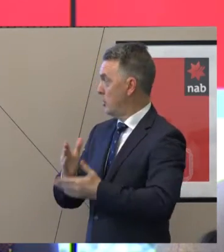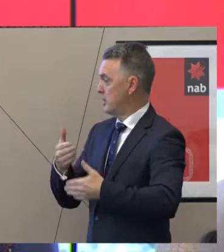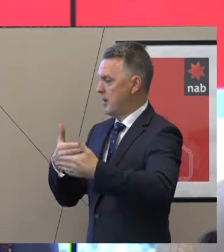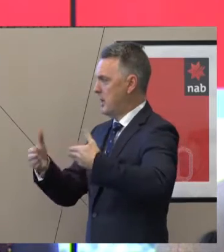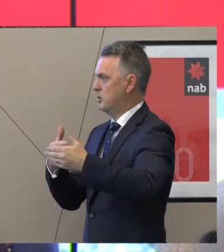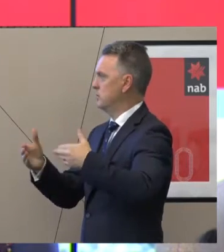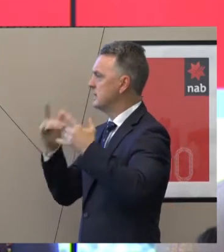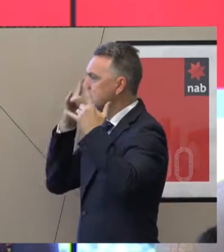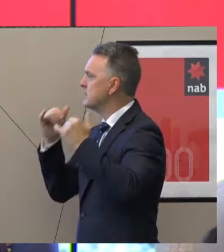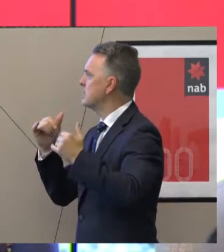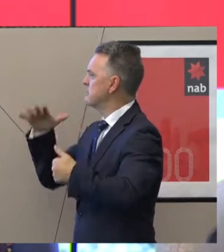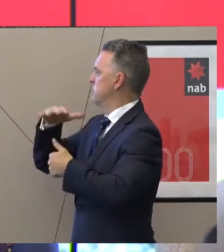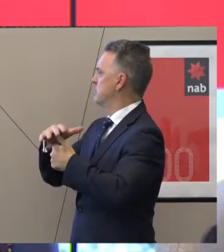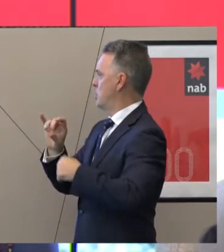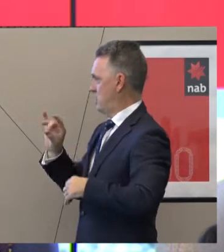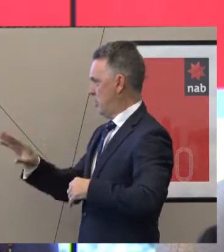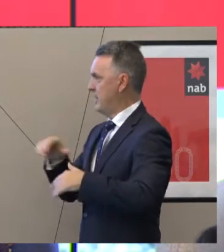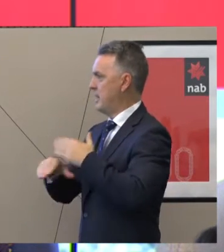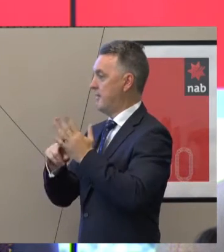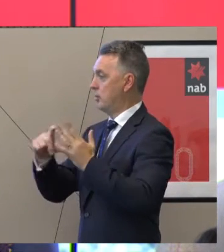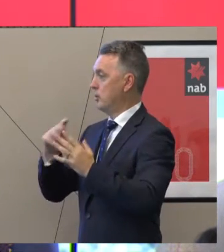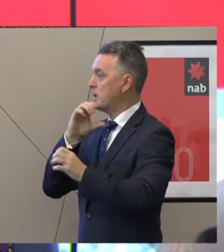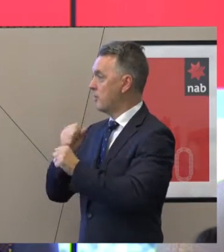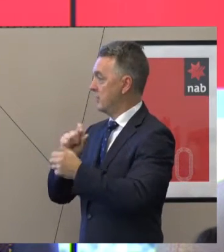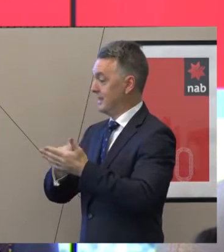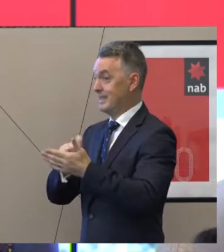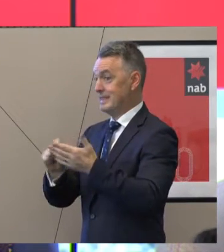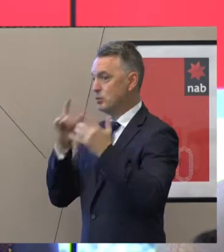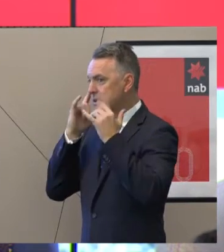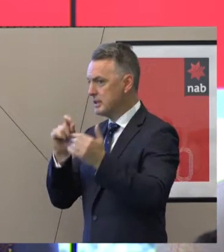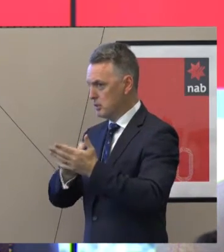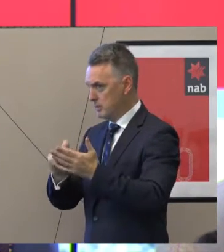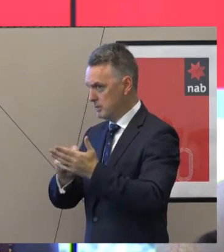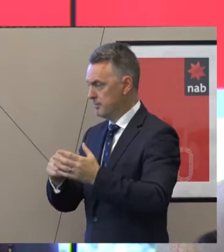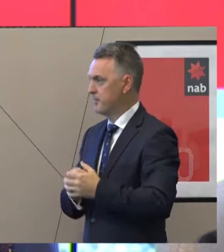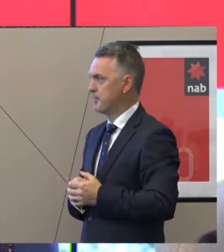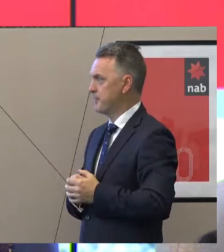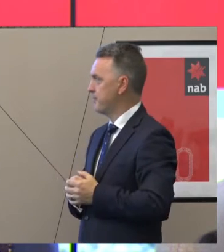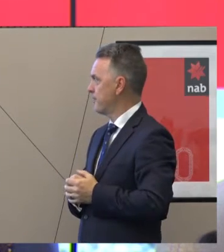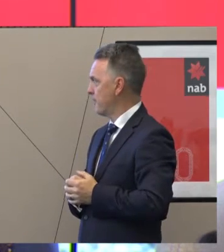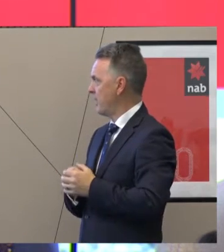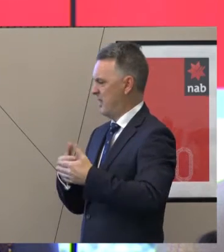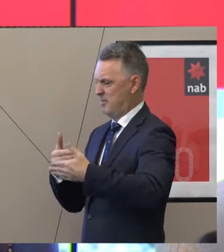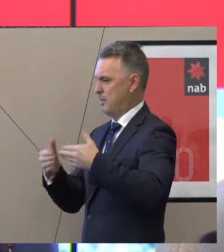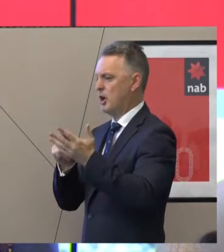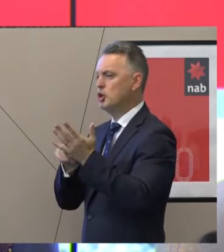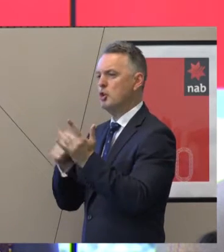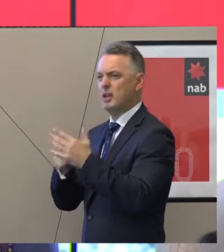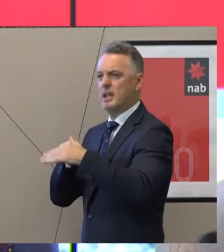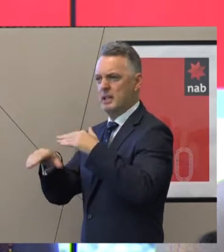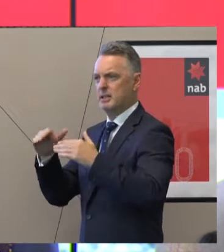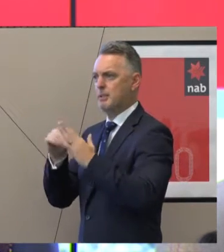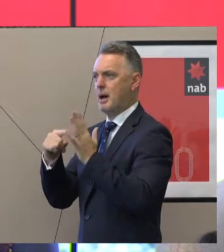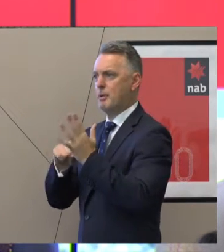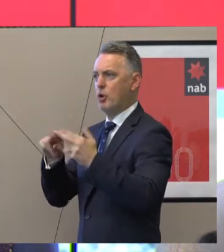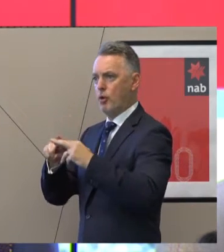principal solicitor, human rights in the Victorian Government Solicitor's Office, manager human rights unit within the Department of Justice and